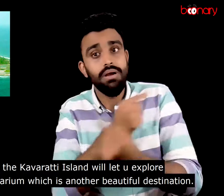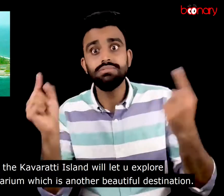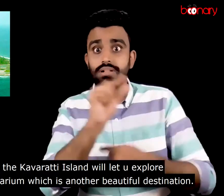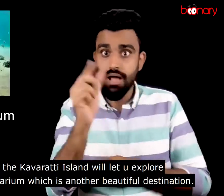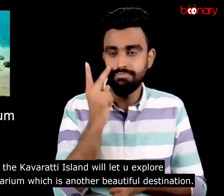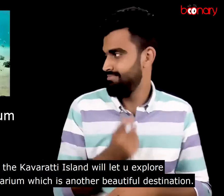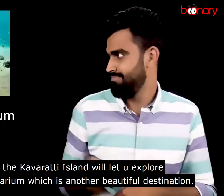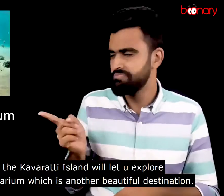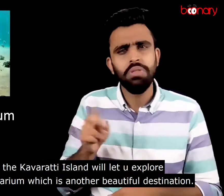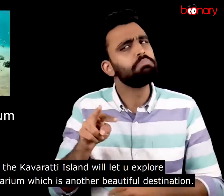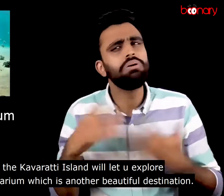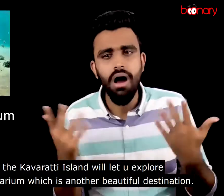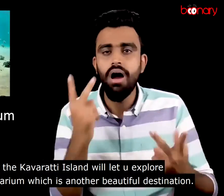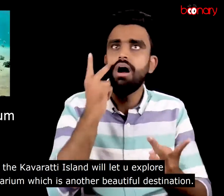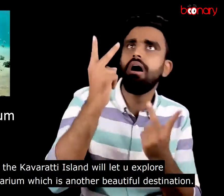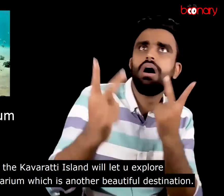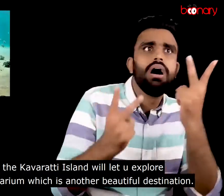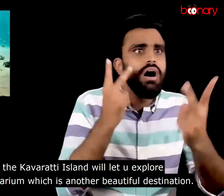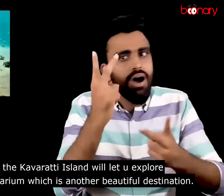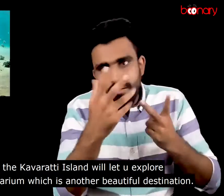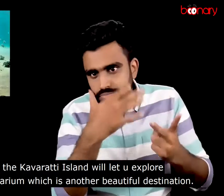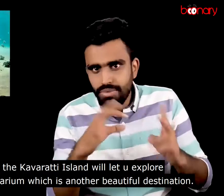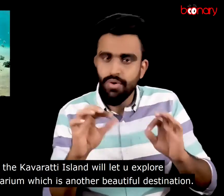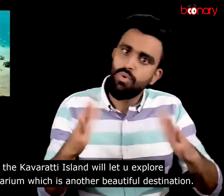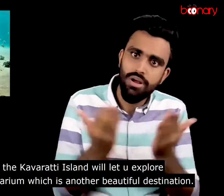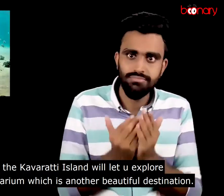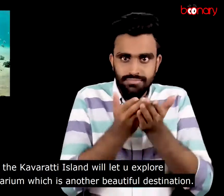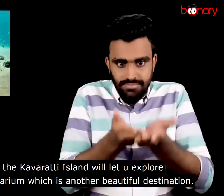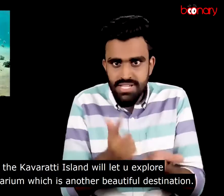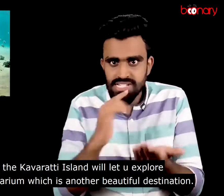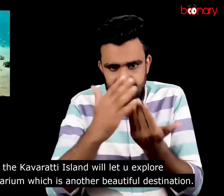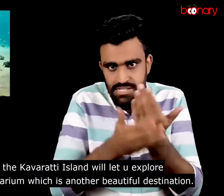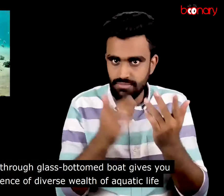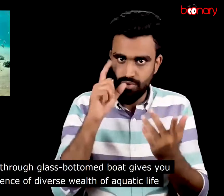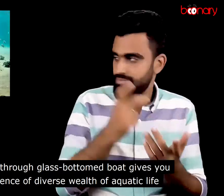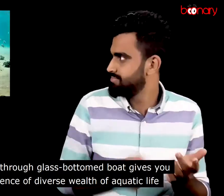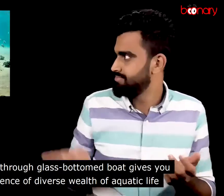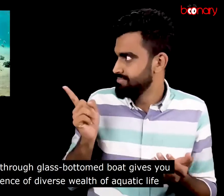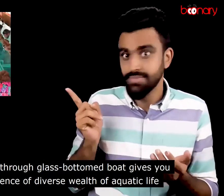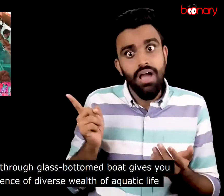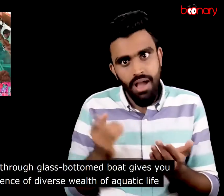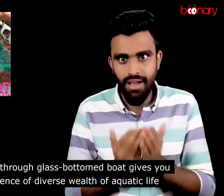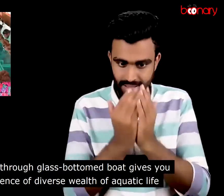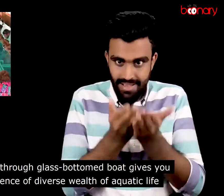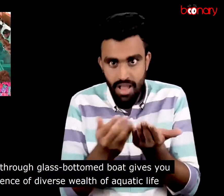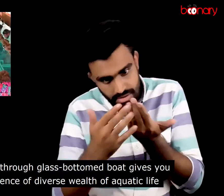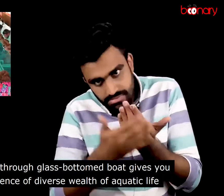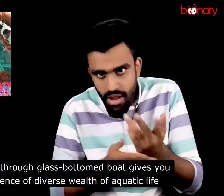explore the marine aquarium which is another beautiful destination. Fish gazing through glass bottom